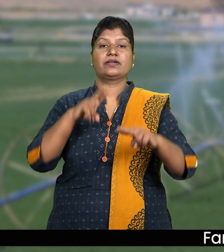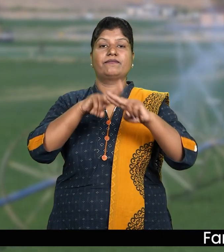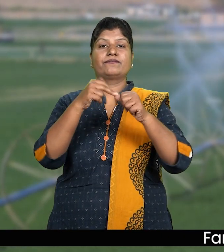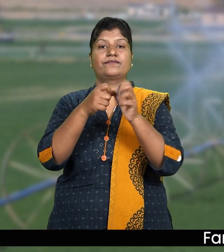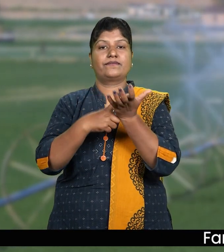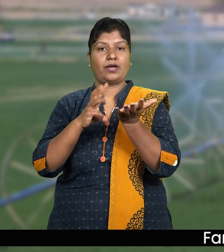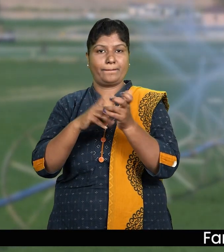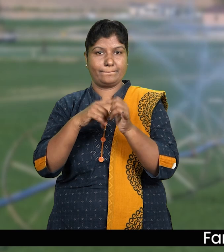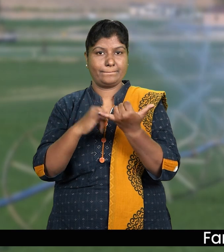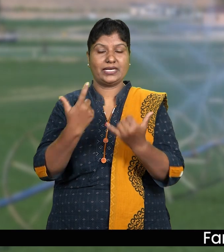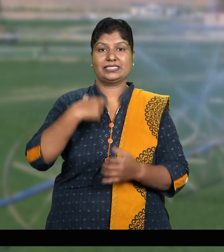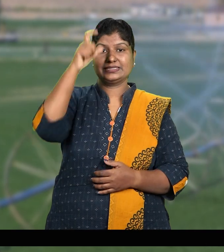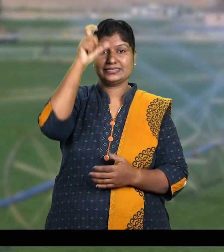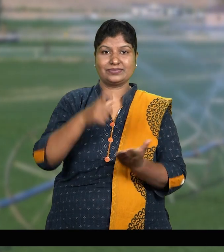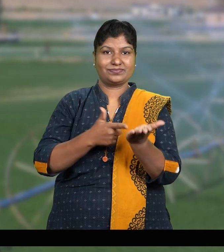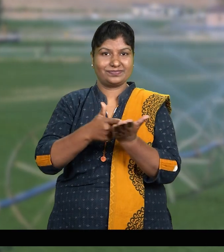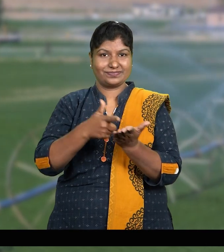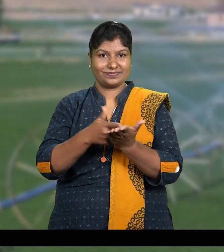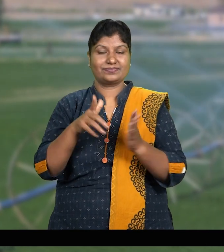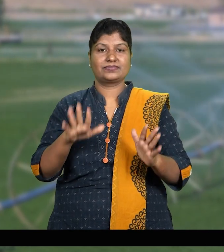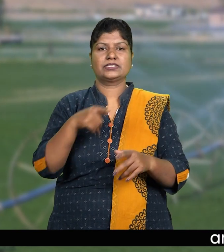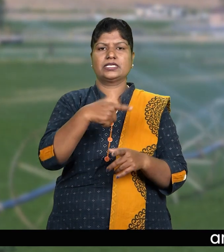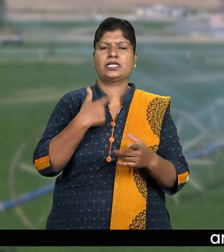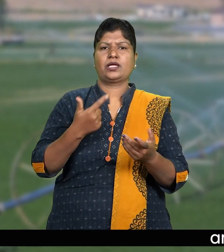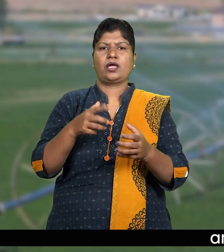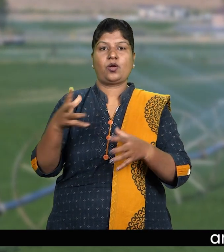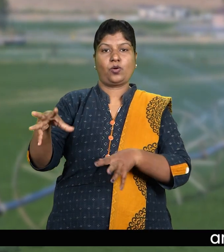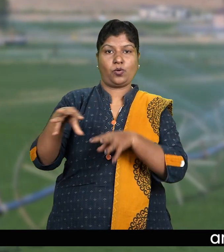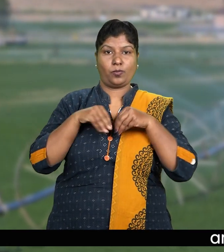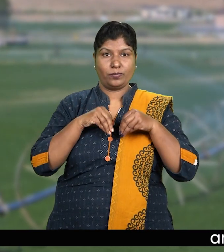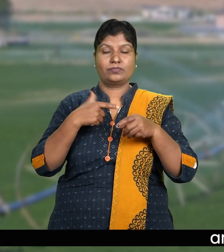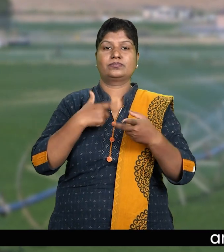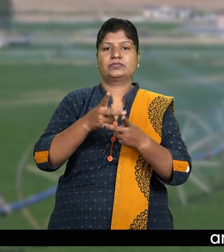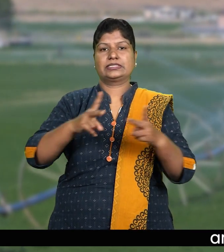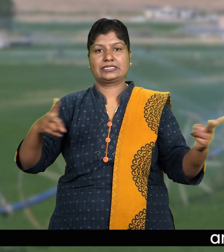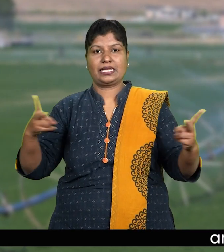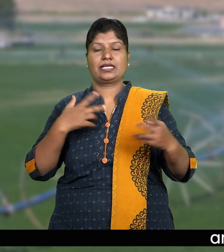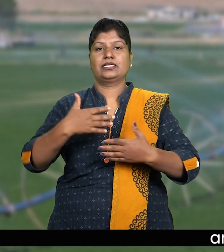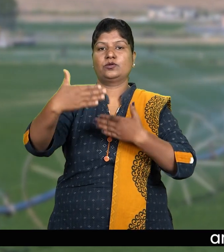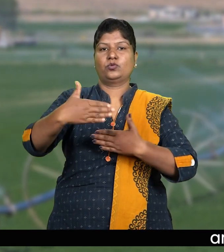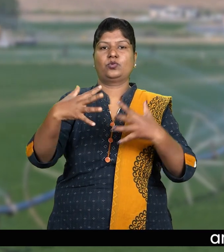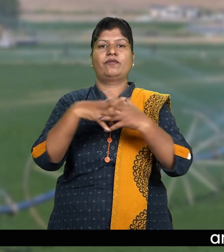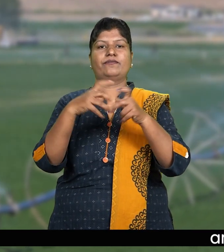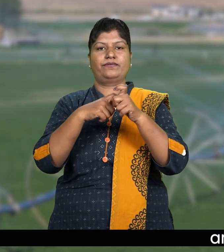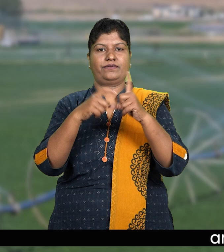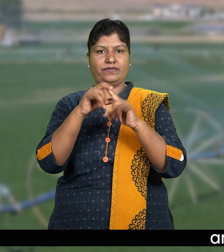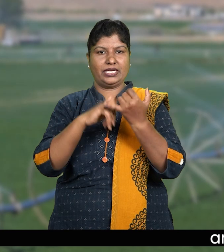Farmers adopt many ways to remove weeds and control their growth.